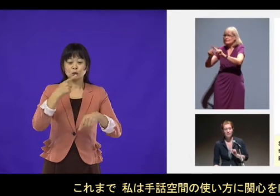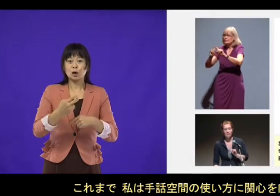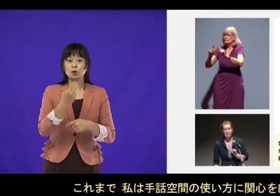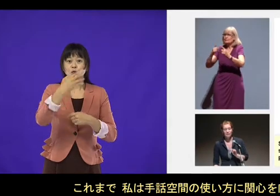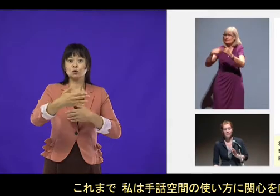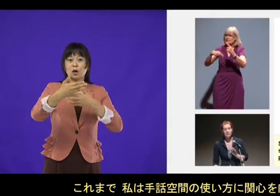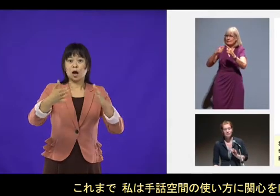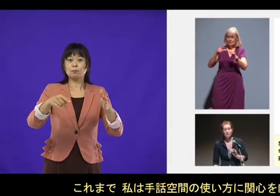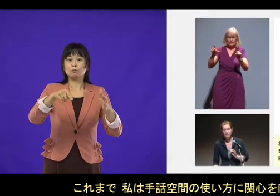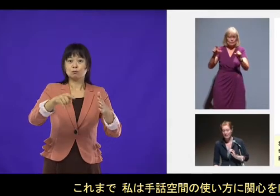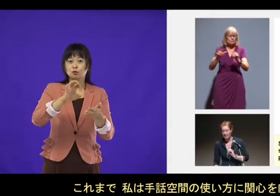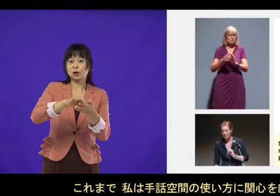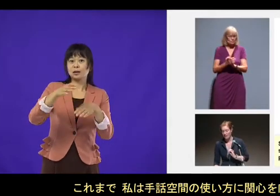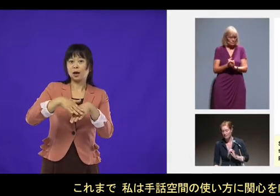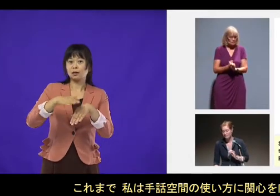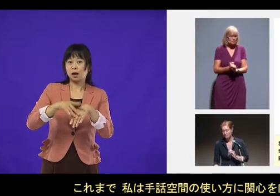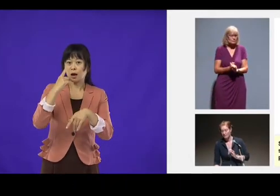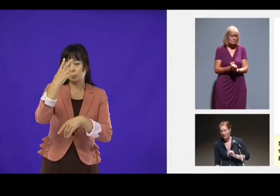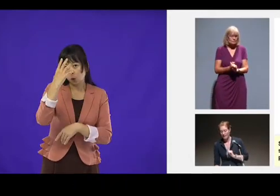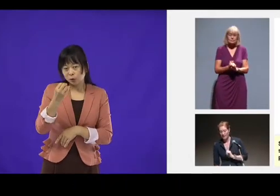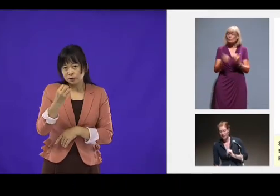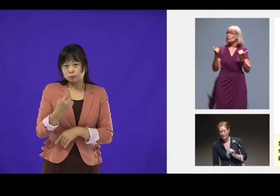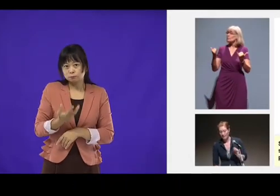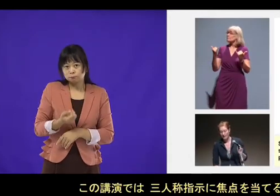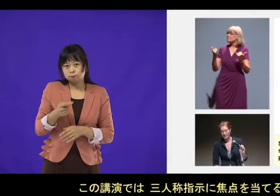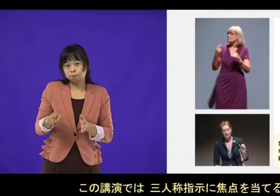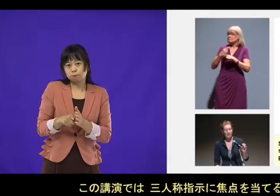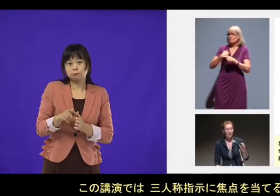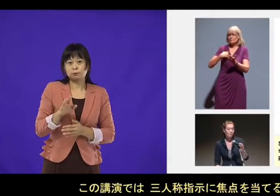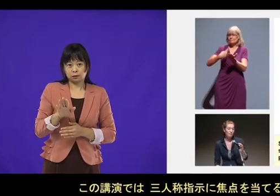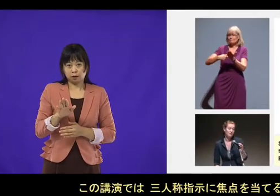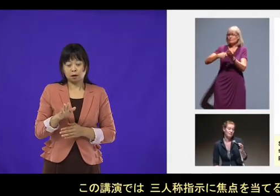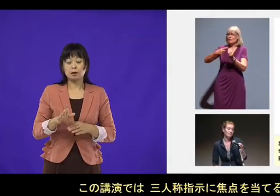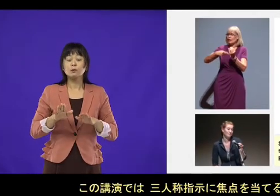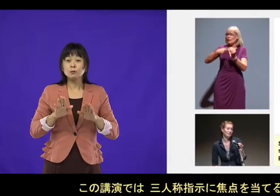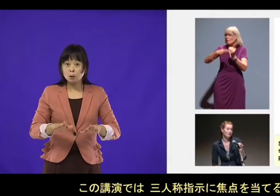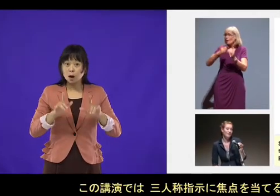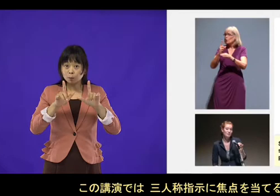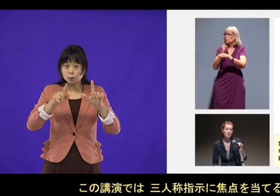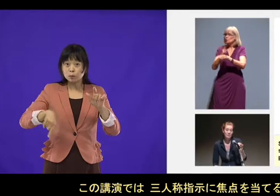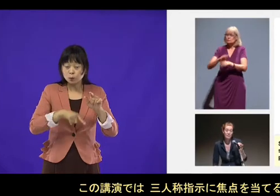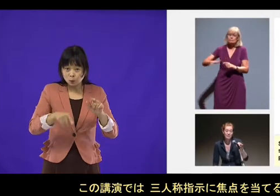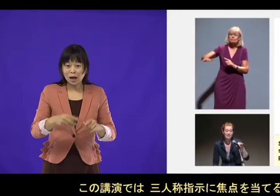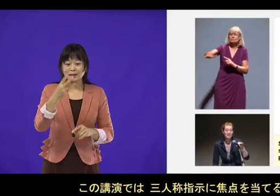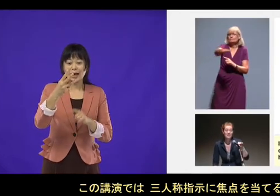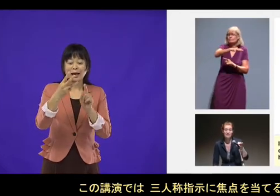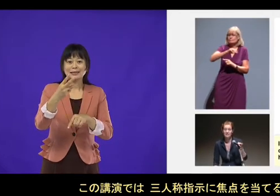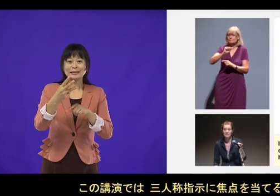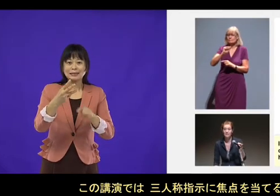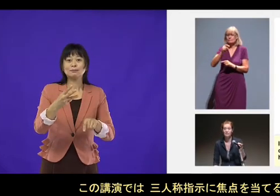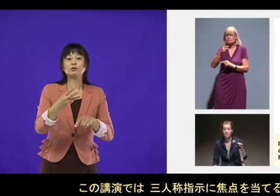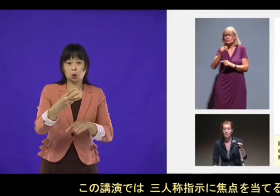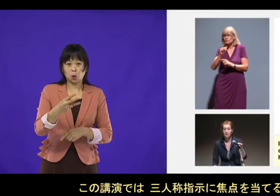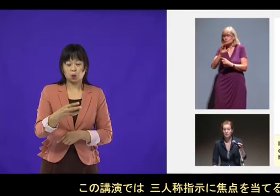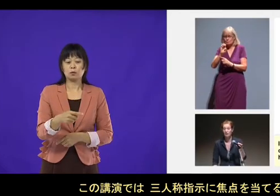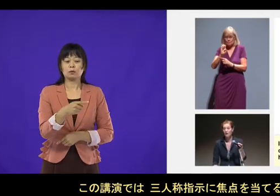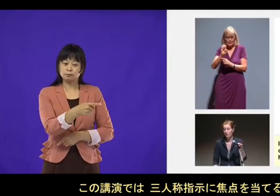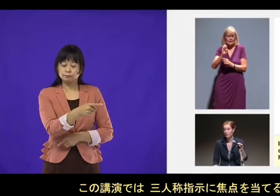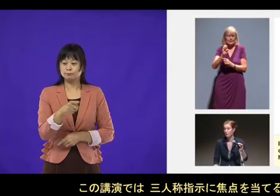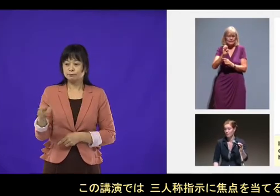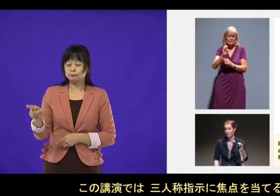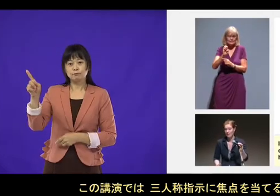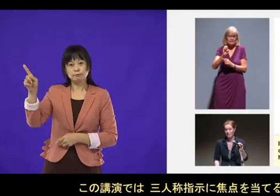been on the uses of signing space. And for the aims of this presentation, I'll just have to focus